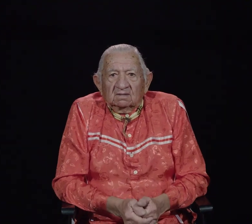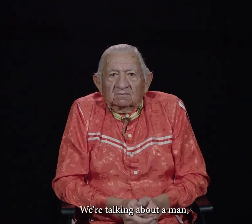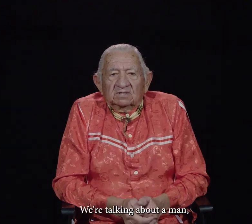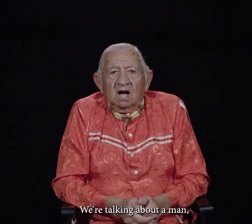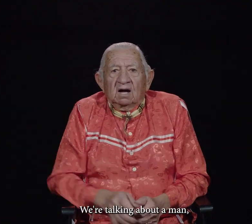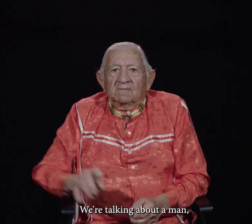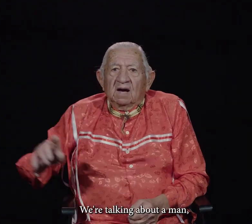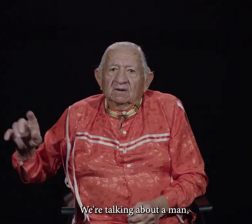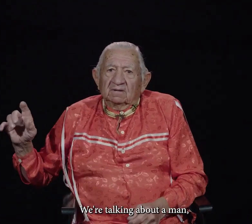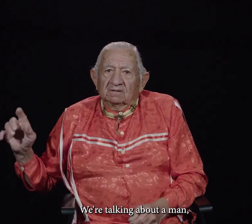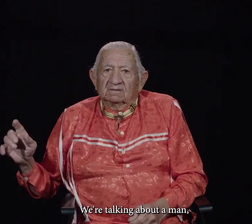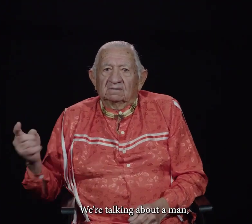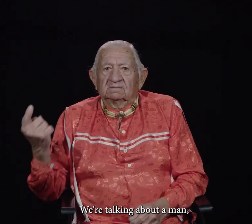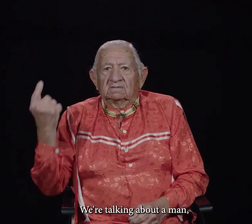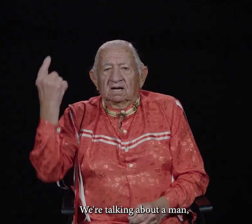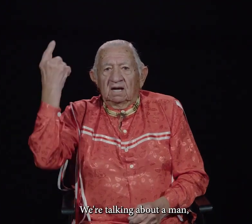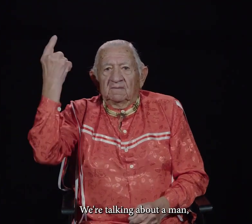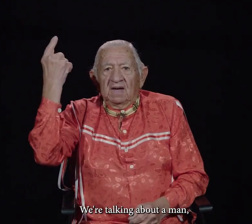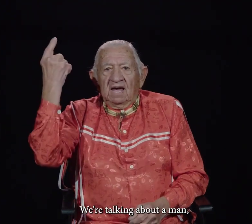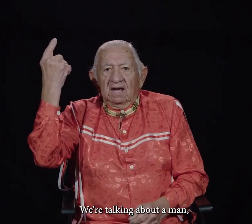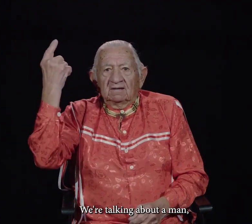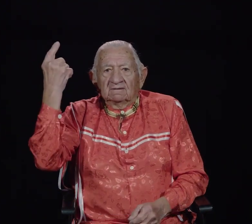We talk about a man.